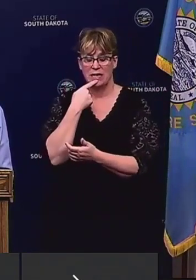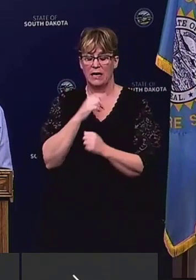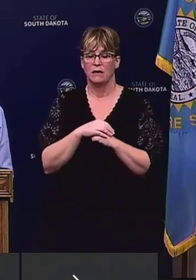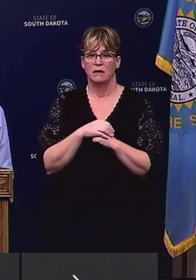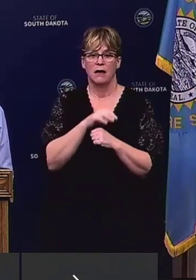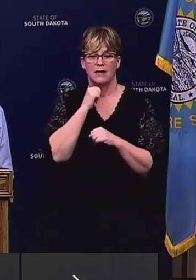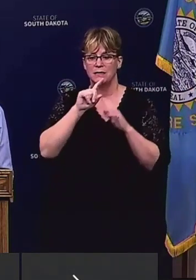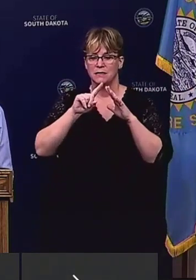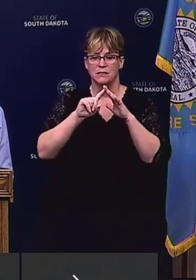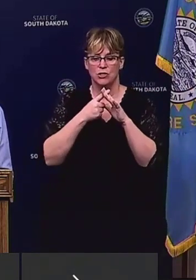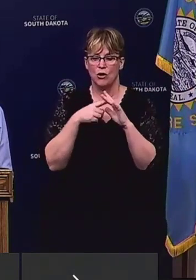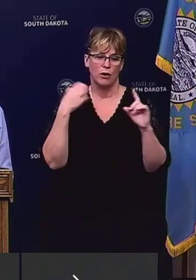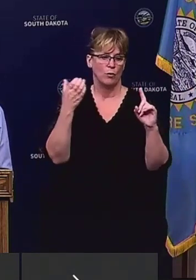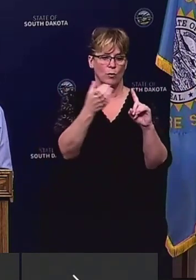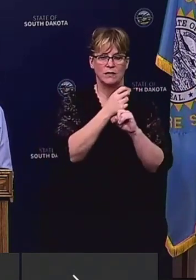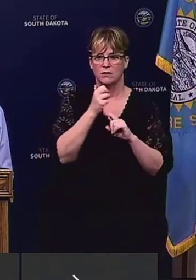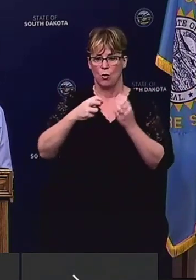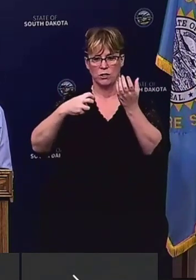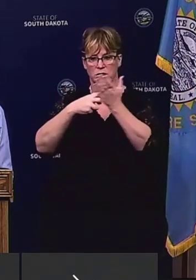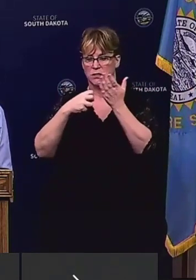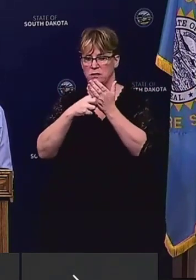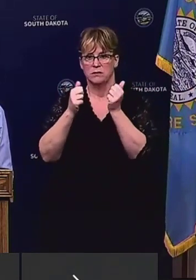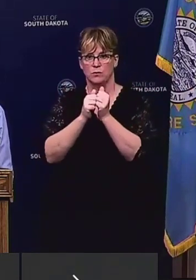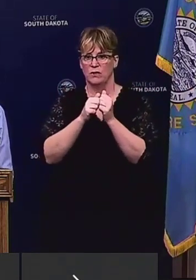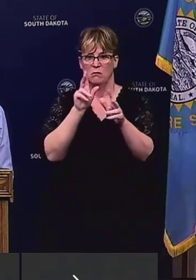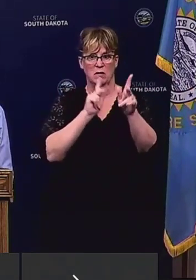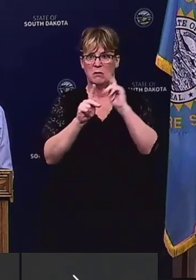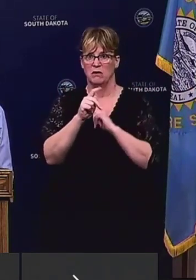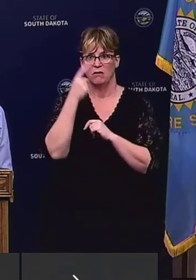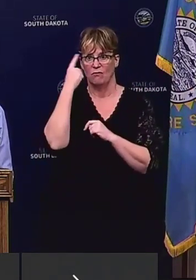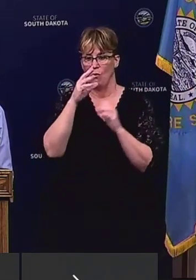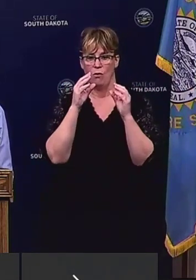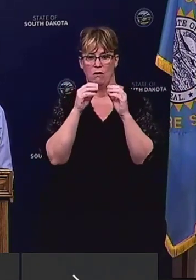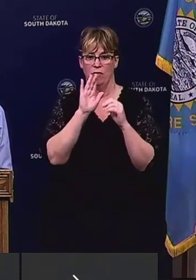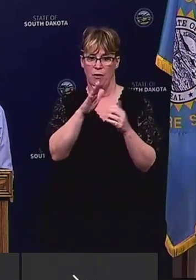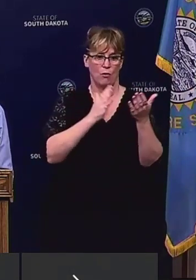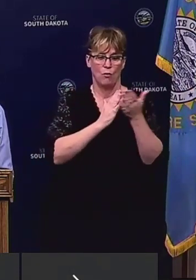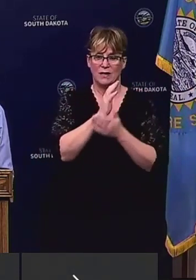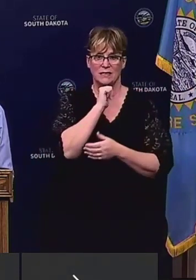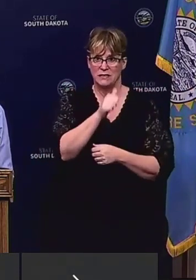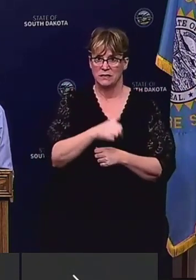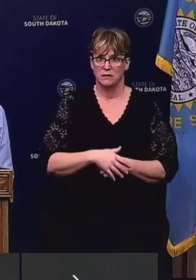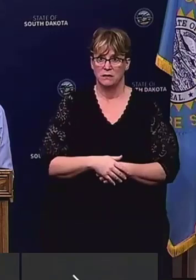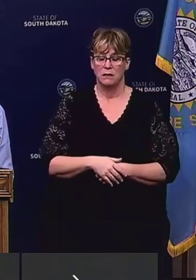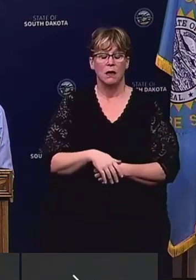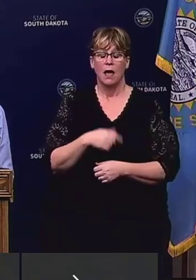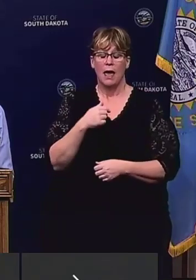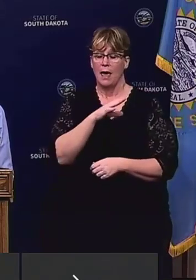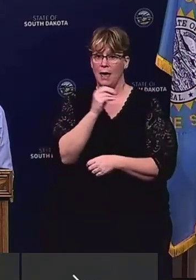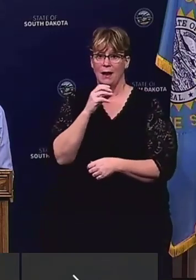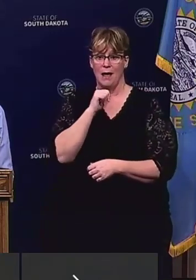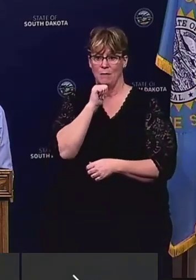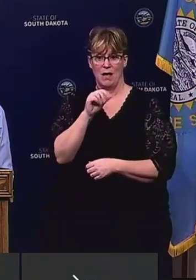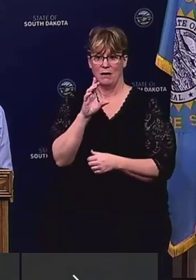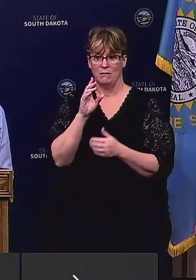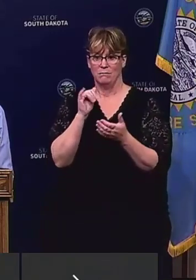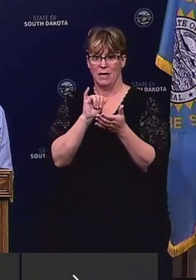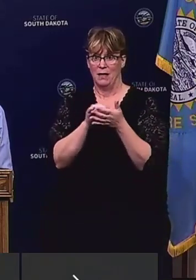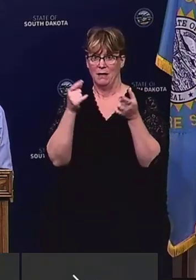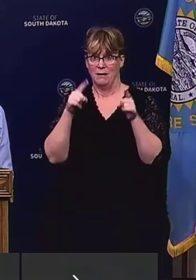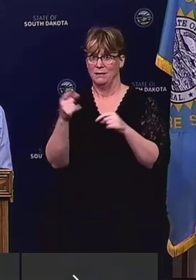didn't begin arresting or ticketing or fining individuals for exercising their rights, nor am I going to do that